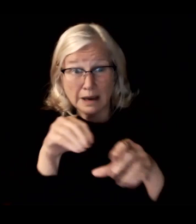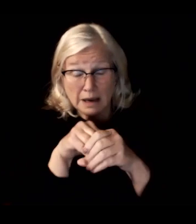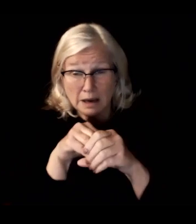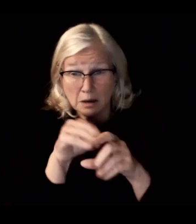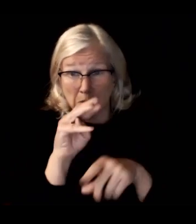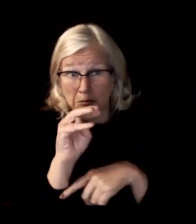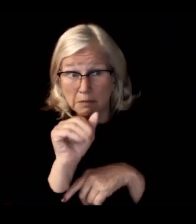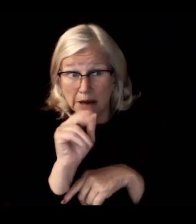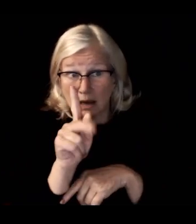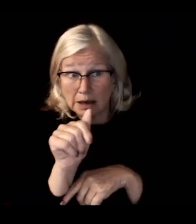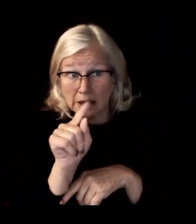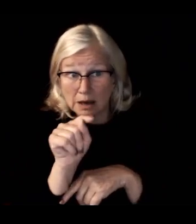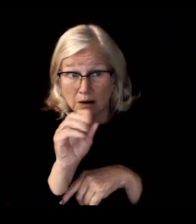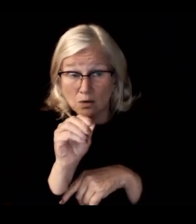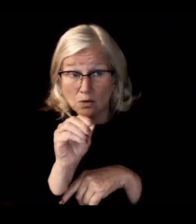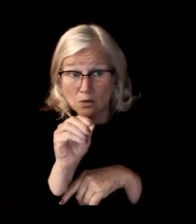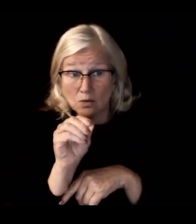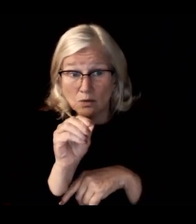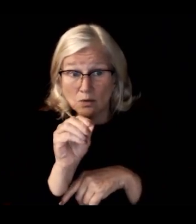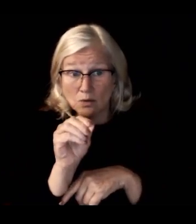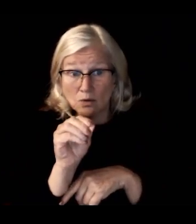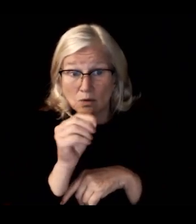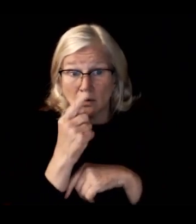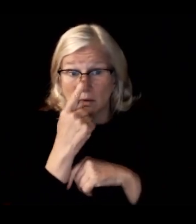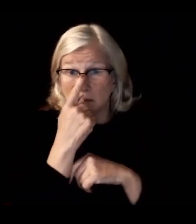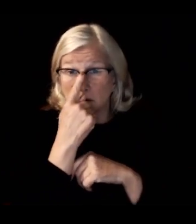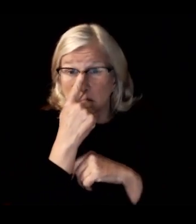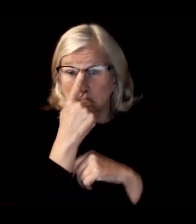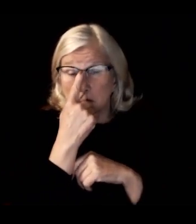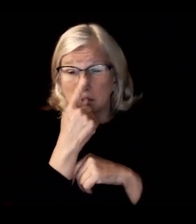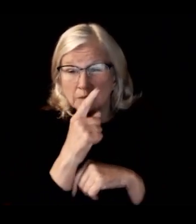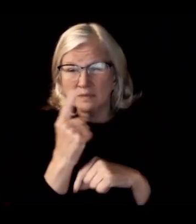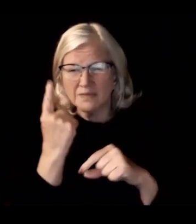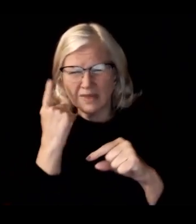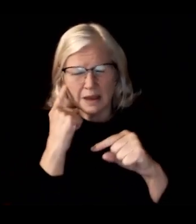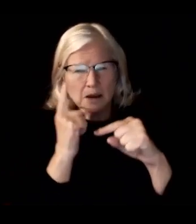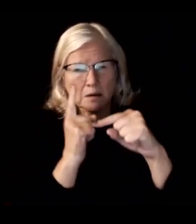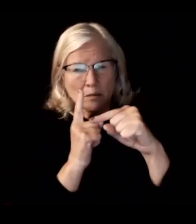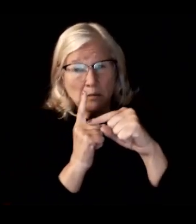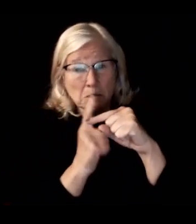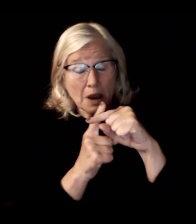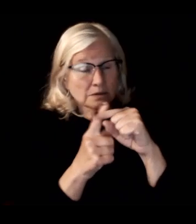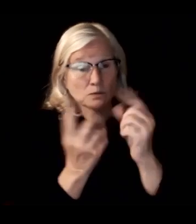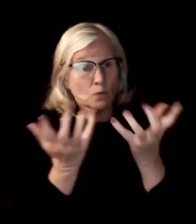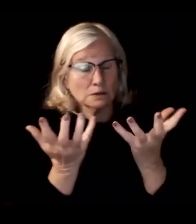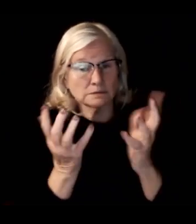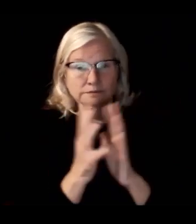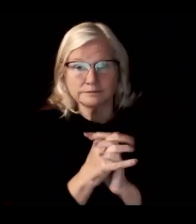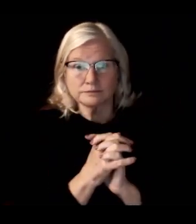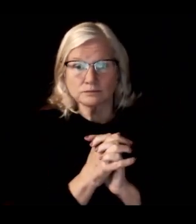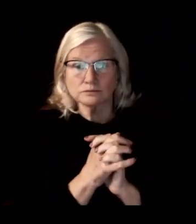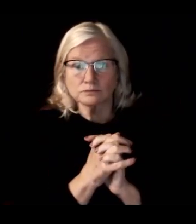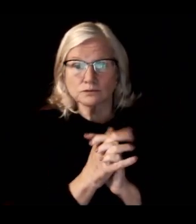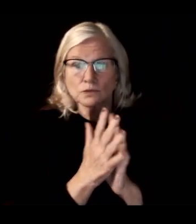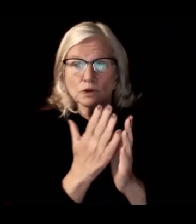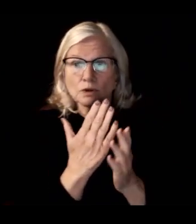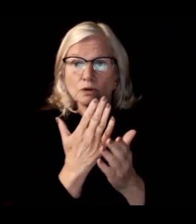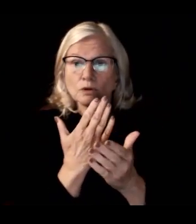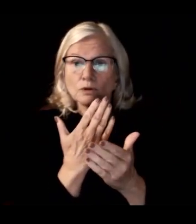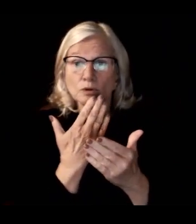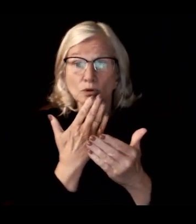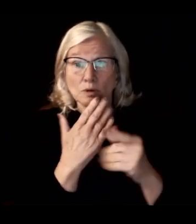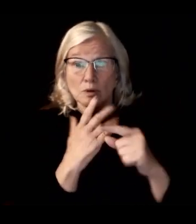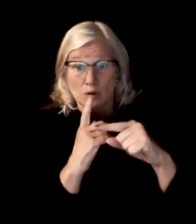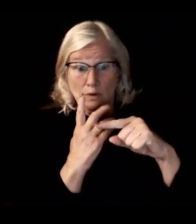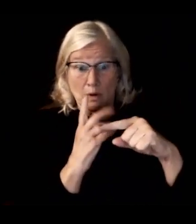Well, I think that on a positive note, the fact that the positivity rate is lower than what we're seeing